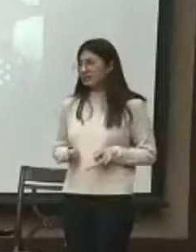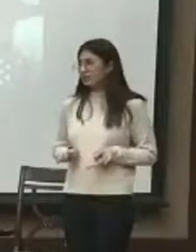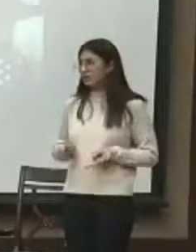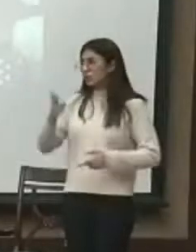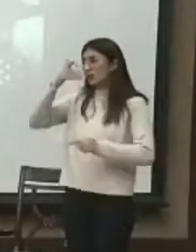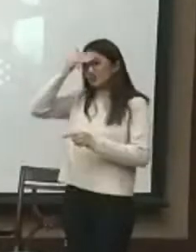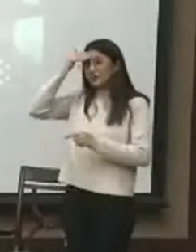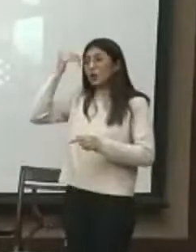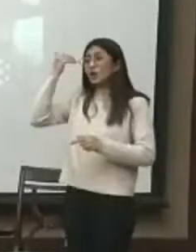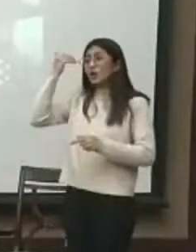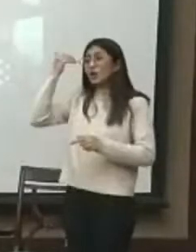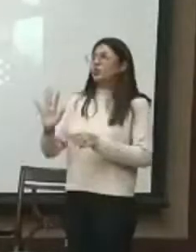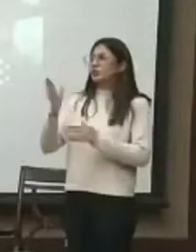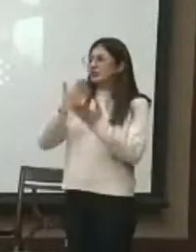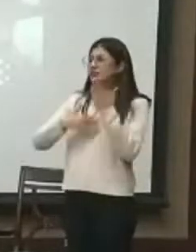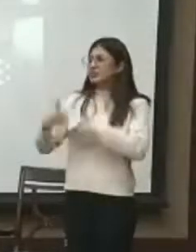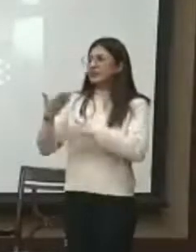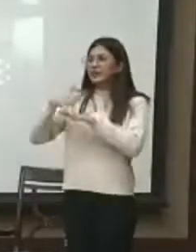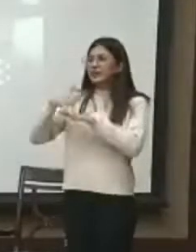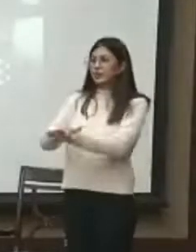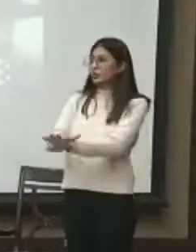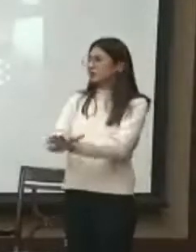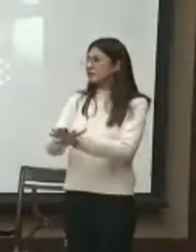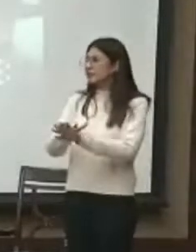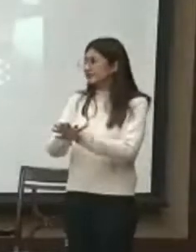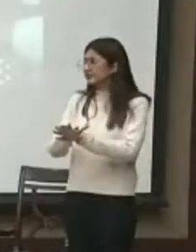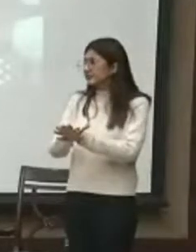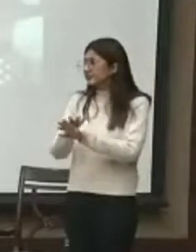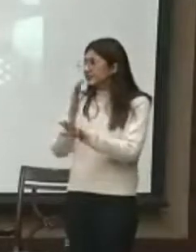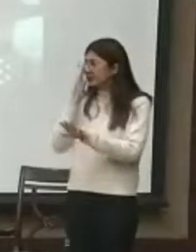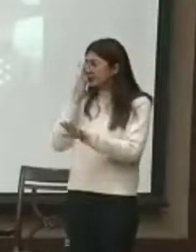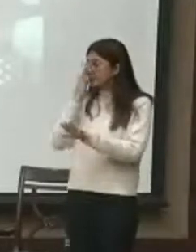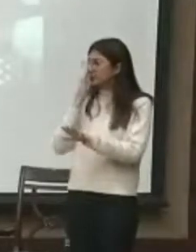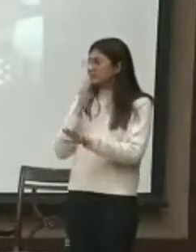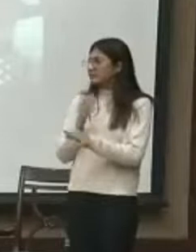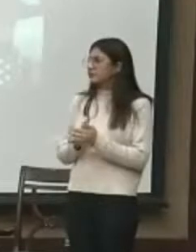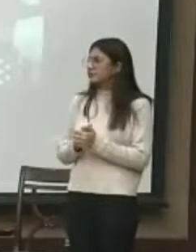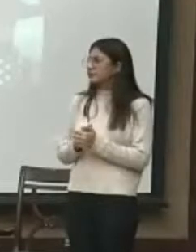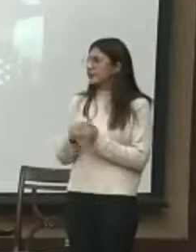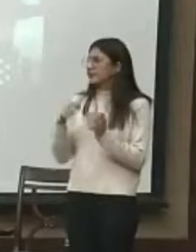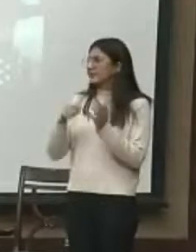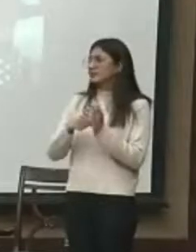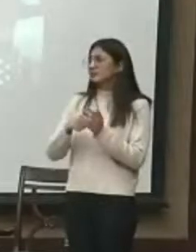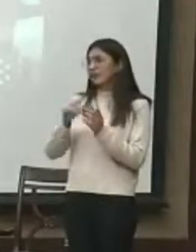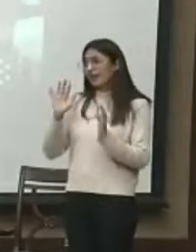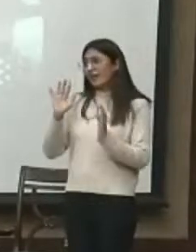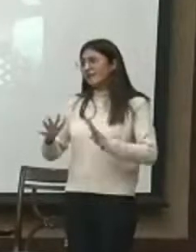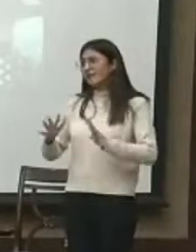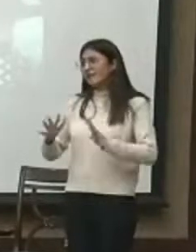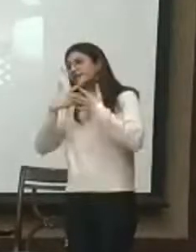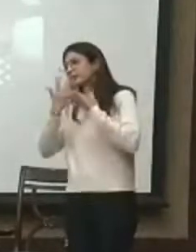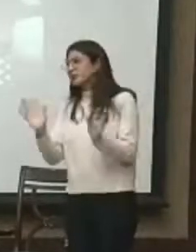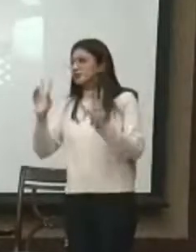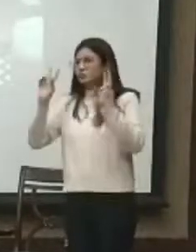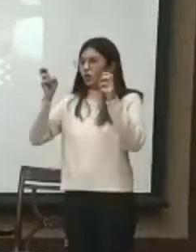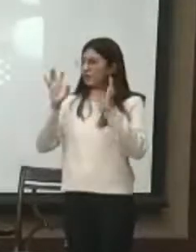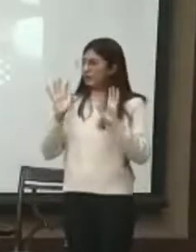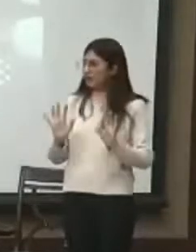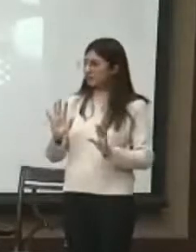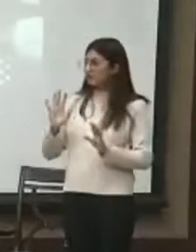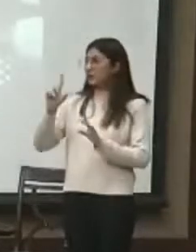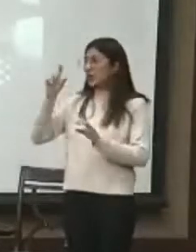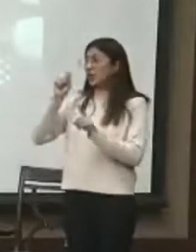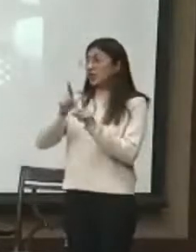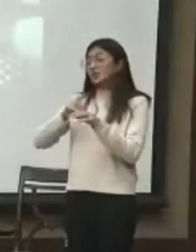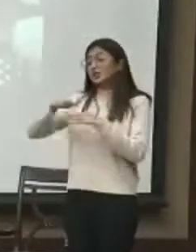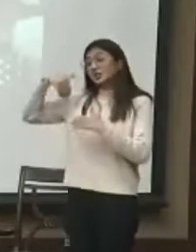disability inclusive disaster risk reduction. I think this largely covers almost everything, and it will take another 10 years